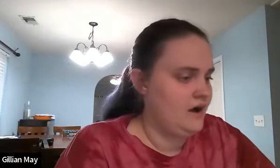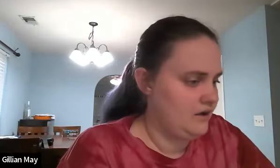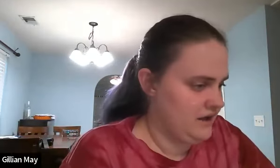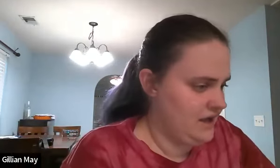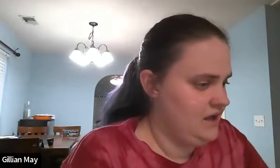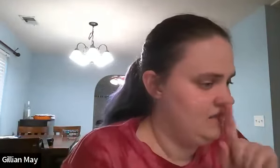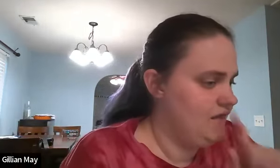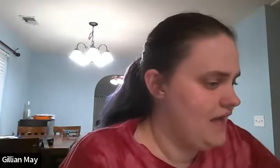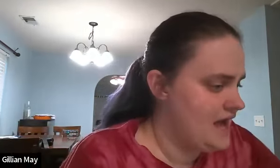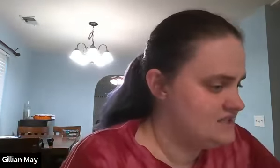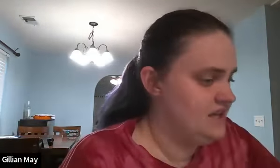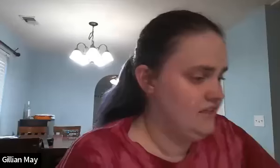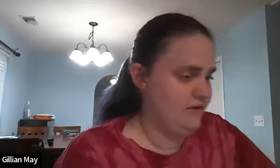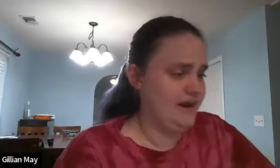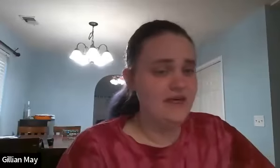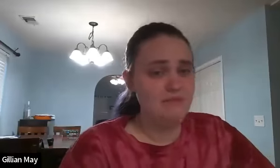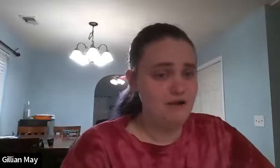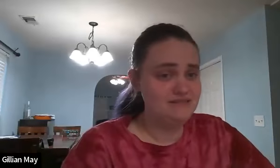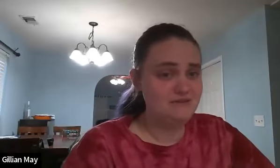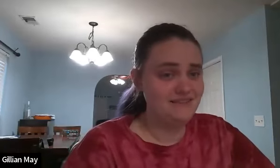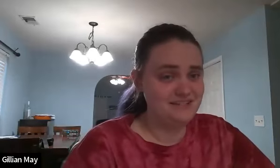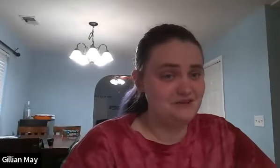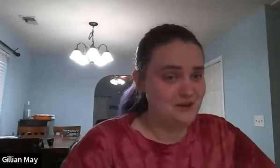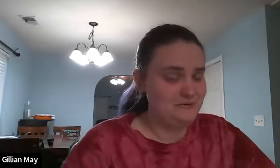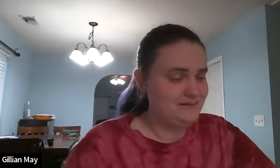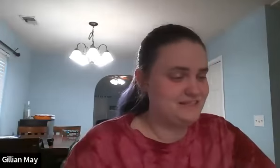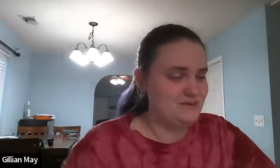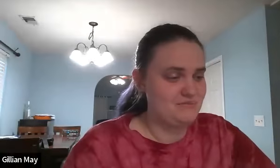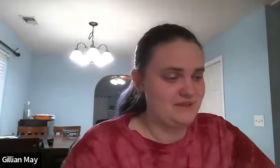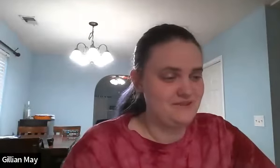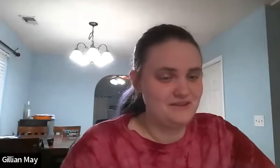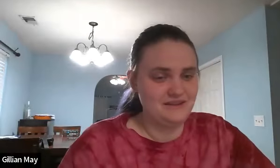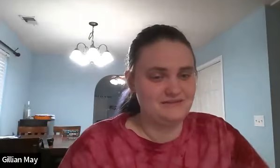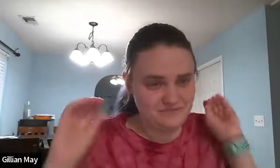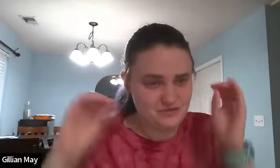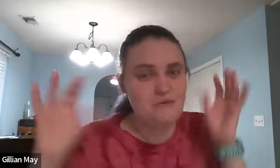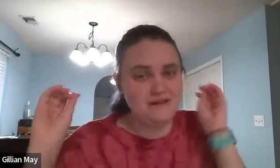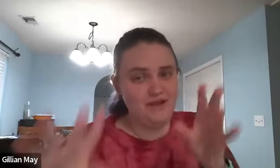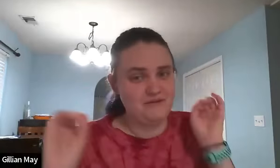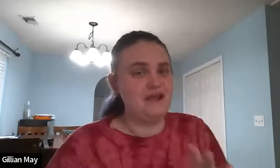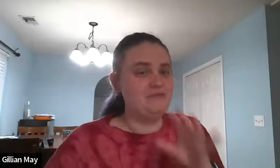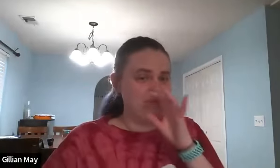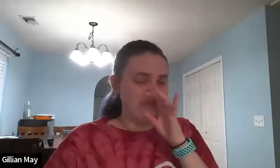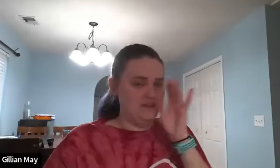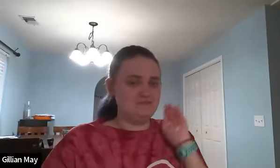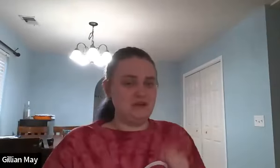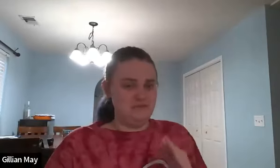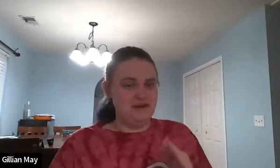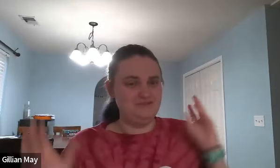them. Okay. The last 3, and then I promise I'm going to let y'all go because I know I'm like throwing a lot right now, and I'm sorry about it. I'm just